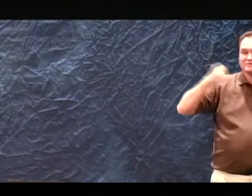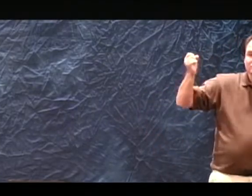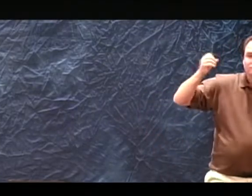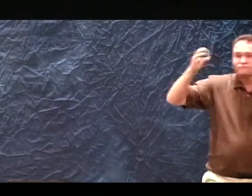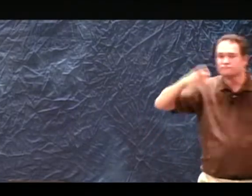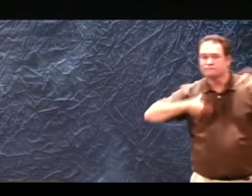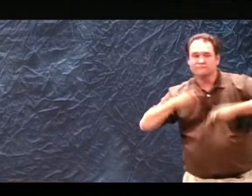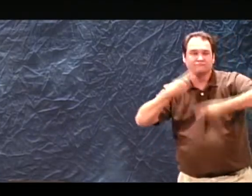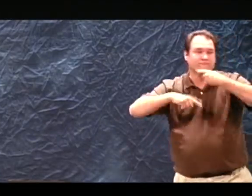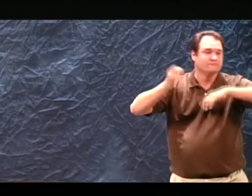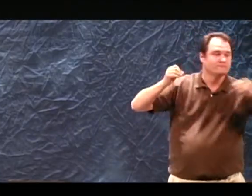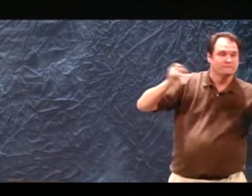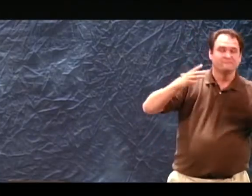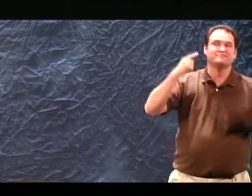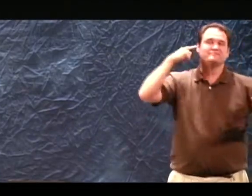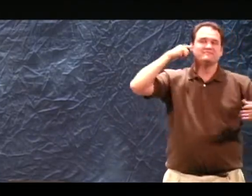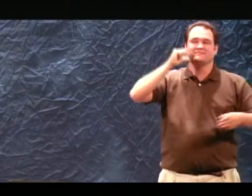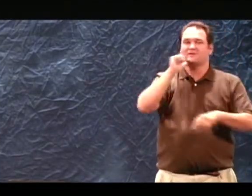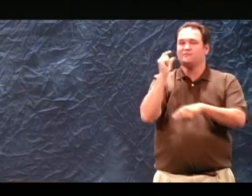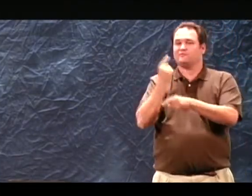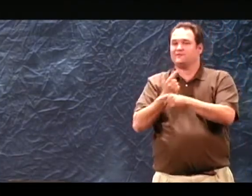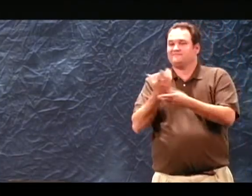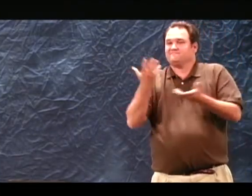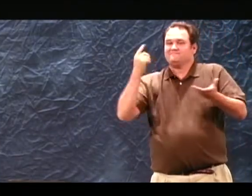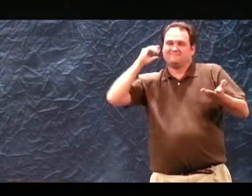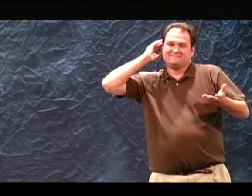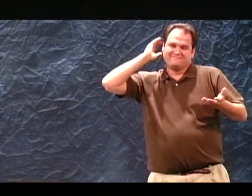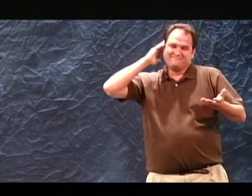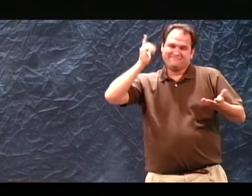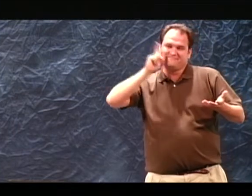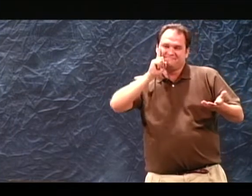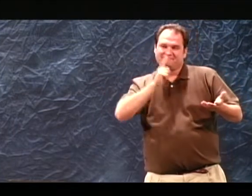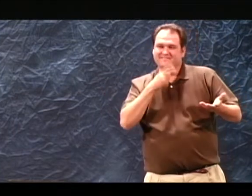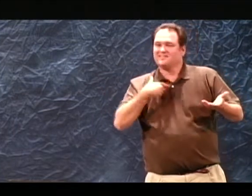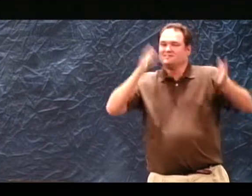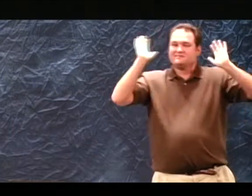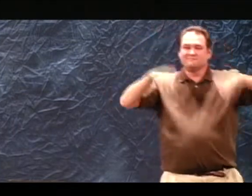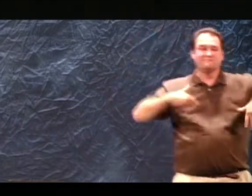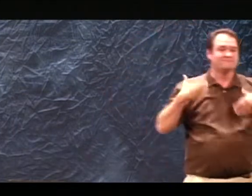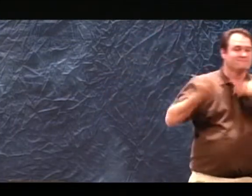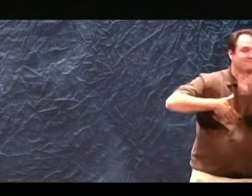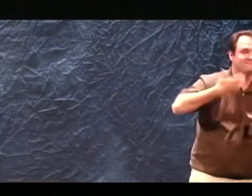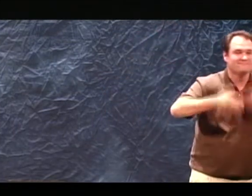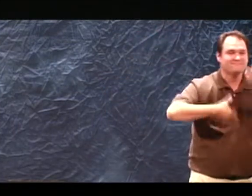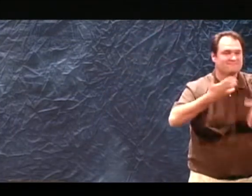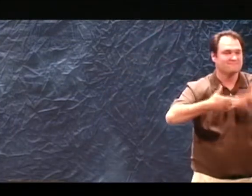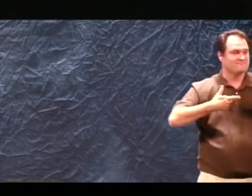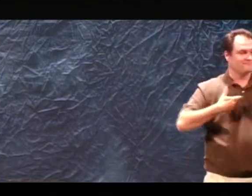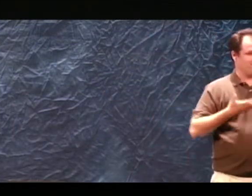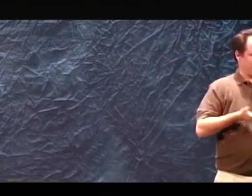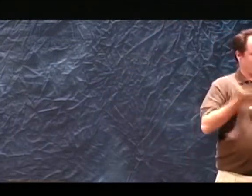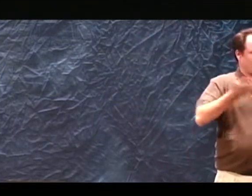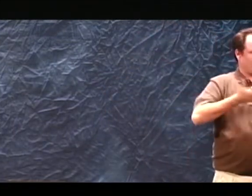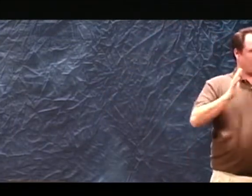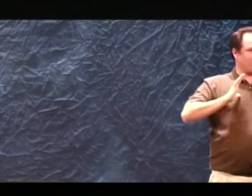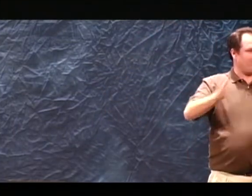in the same way that our each of our individual bodies works perfectly well of course i can't hear